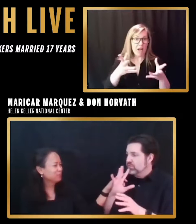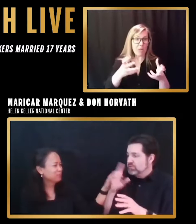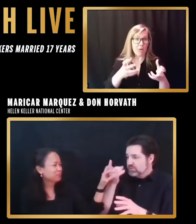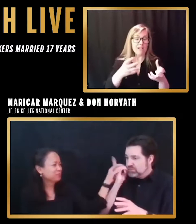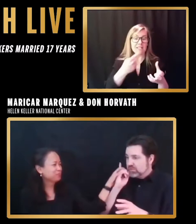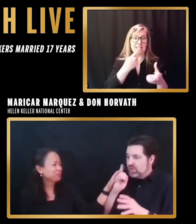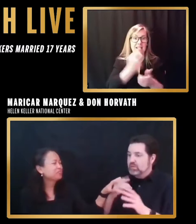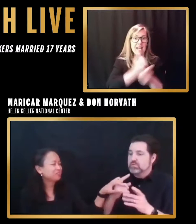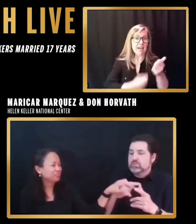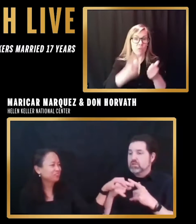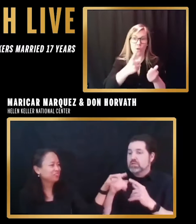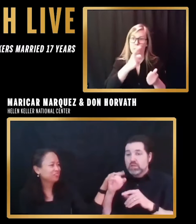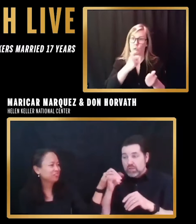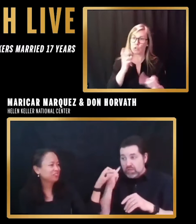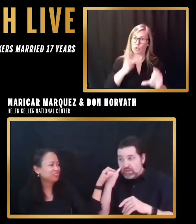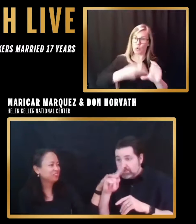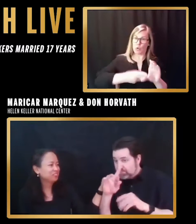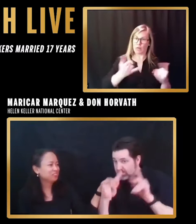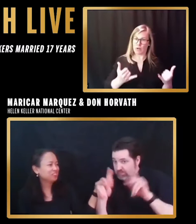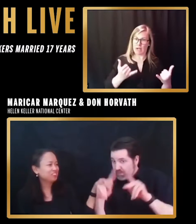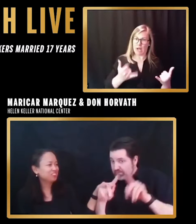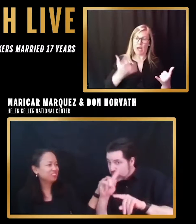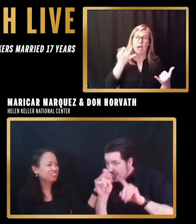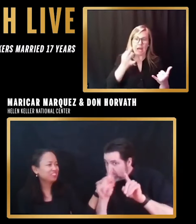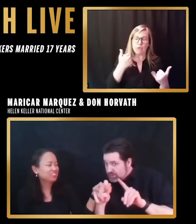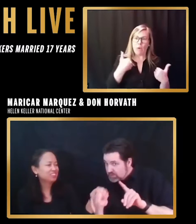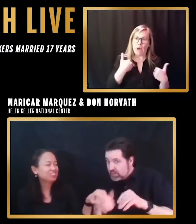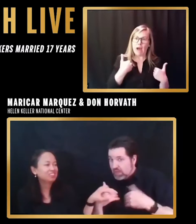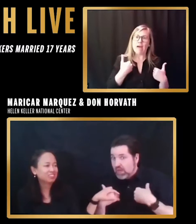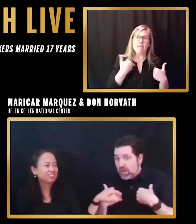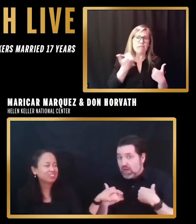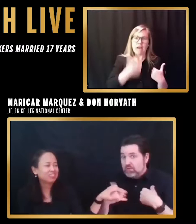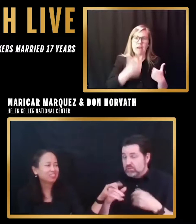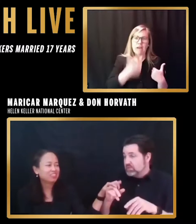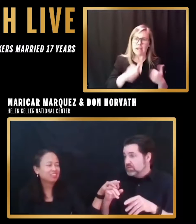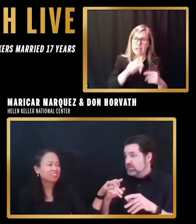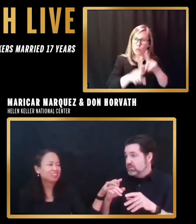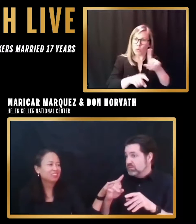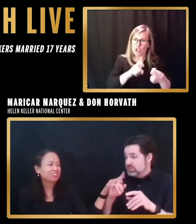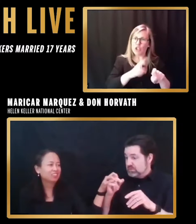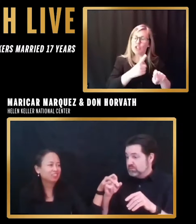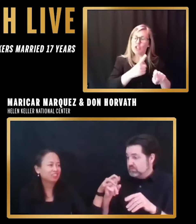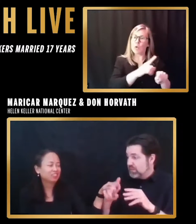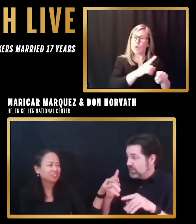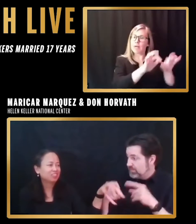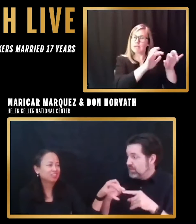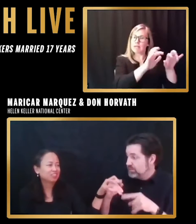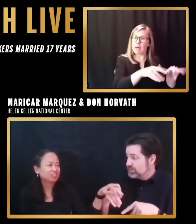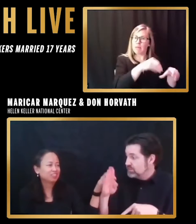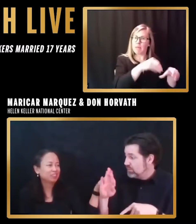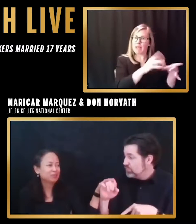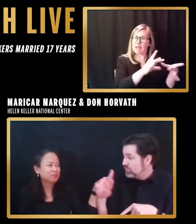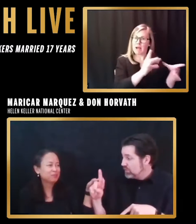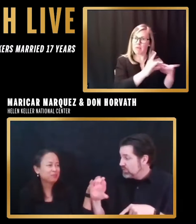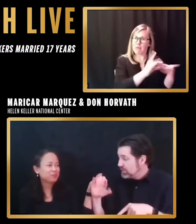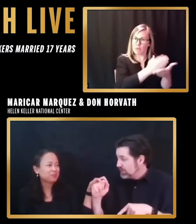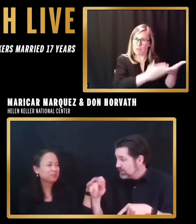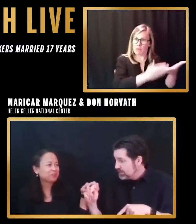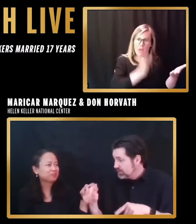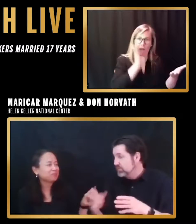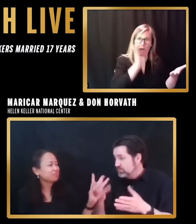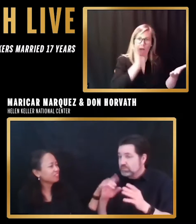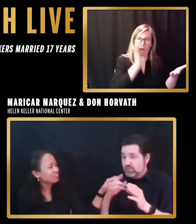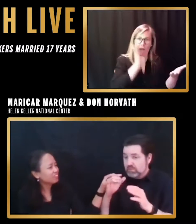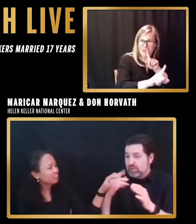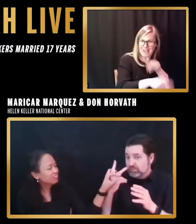again, if you have any questions throughout this broadcast, feel free to write them in the comments section. We'll certainly try to get to those. And also, I